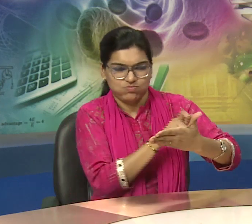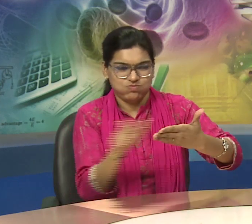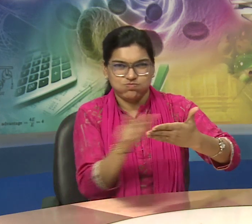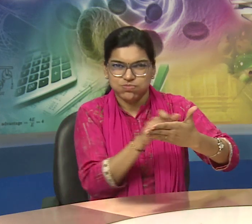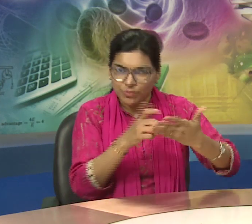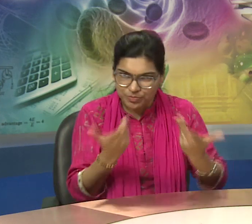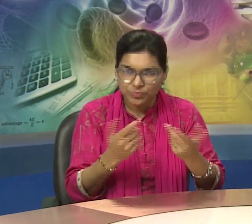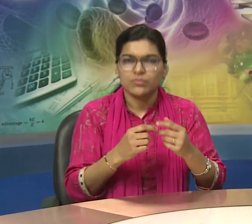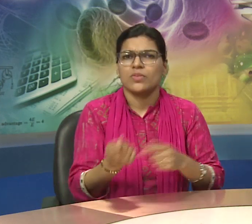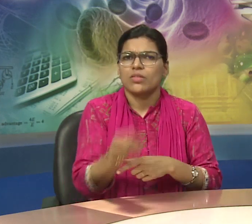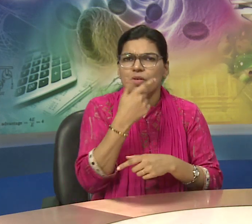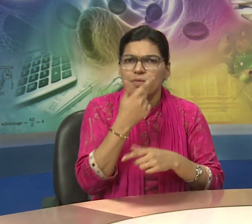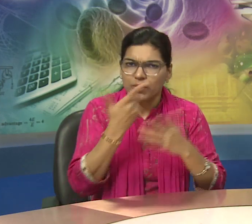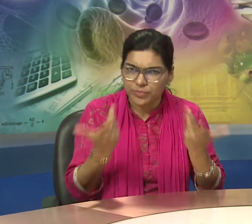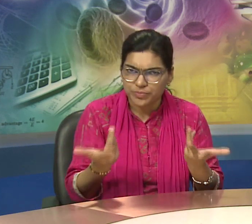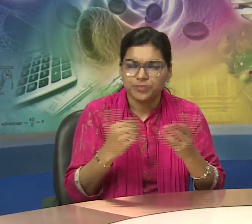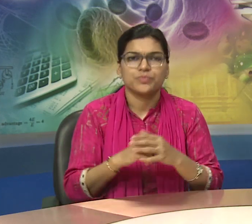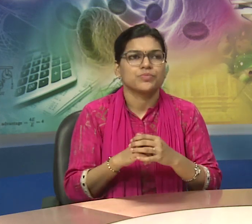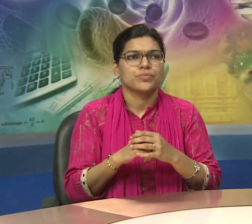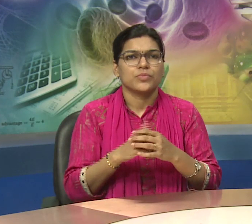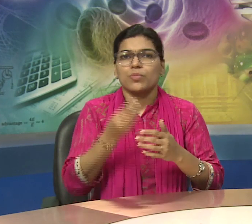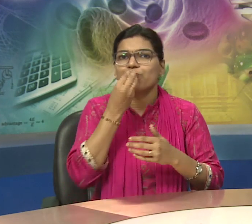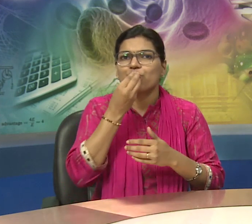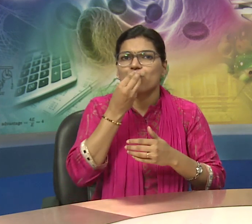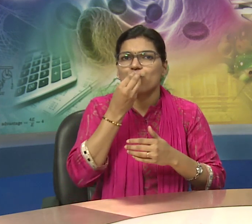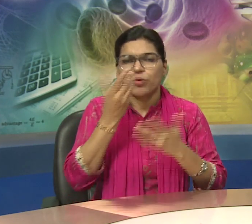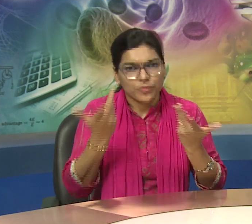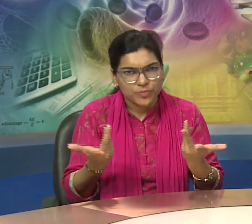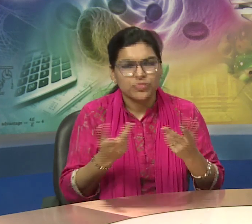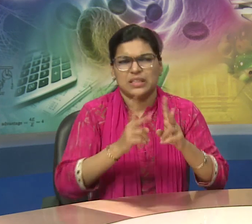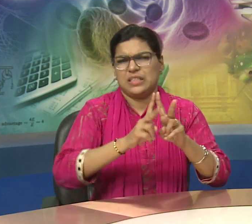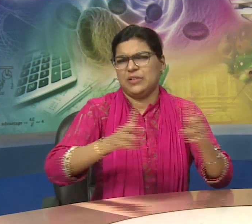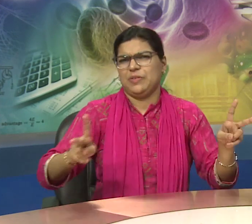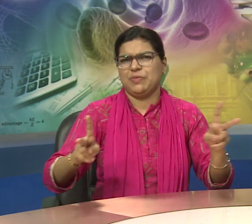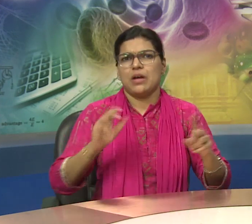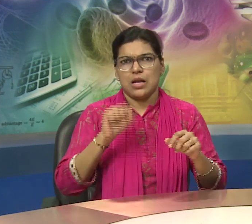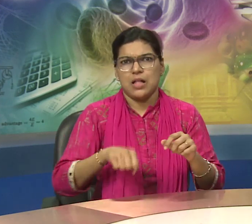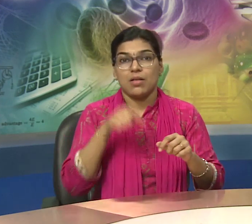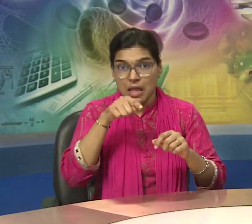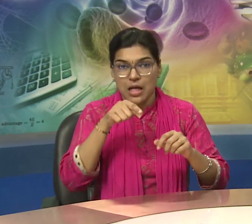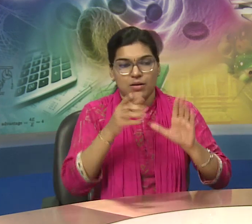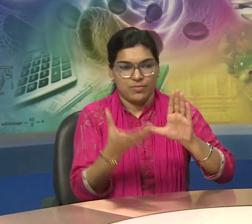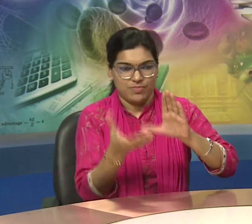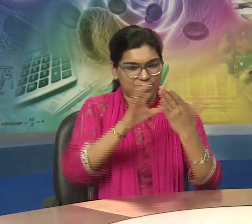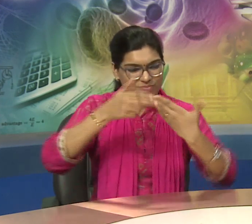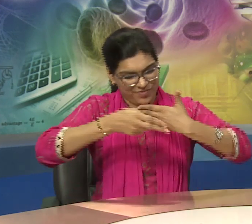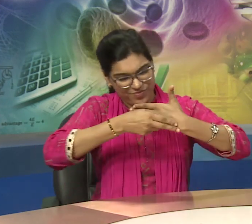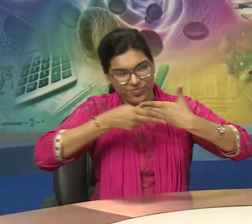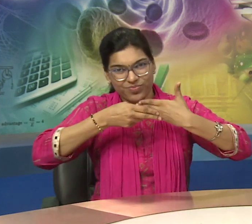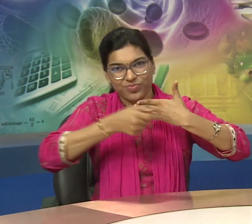during buying clothes, whenever you buy medicine, when you buy any food stuff. There are